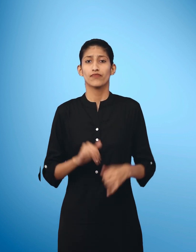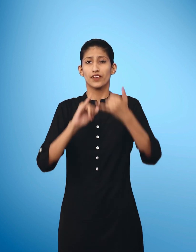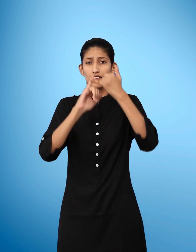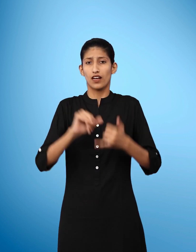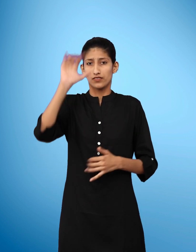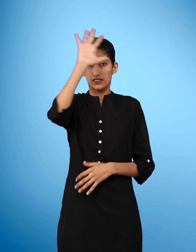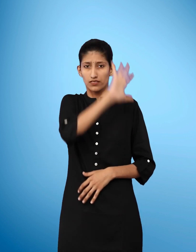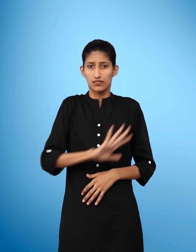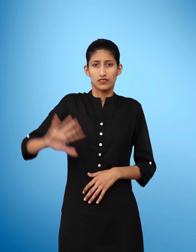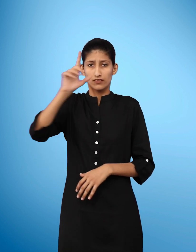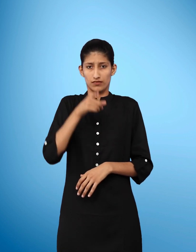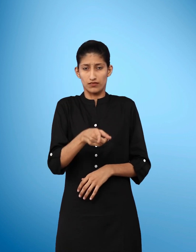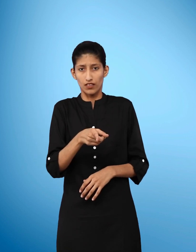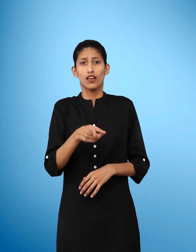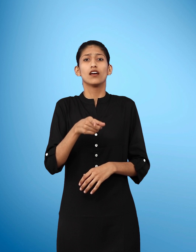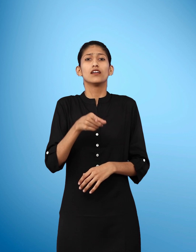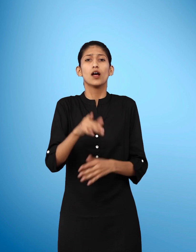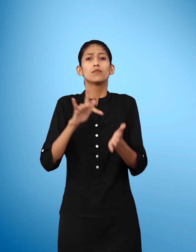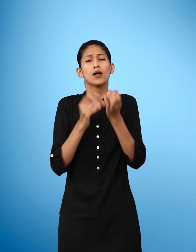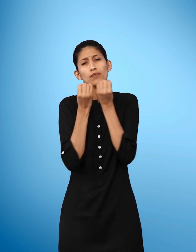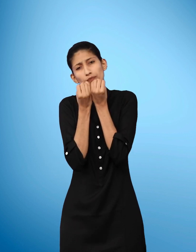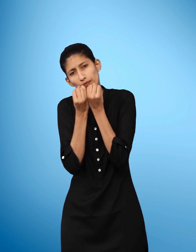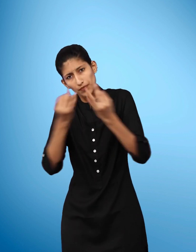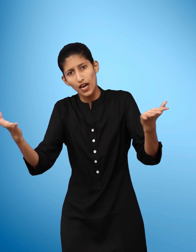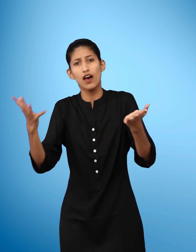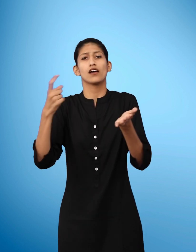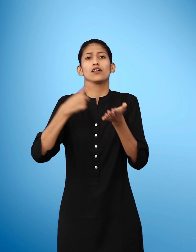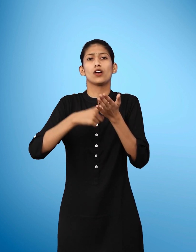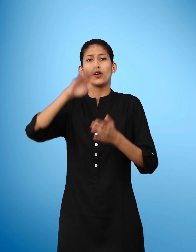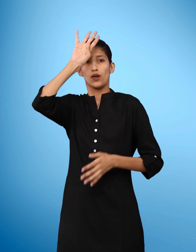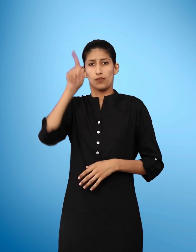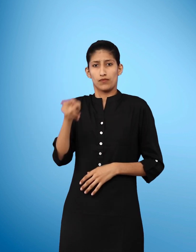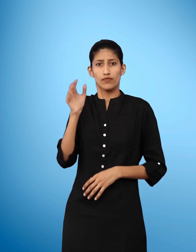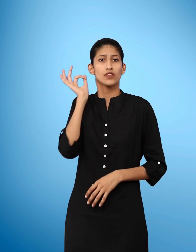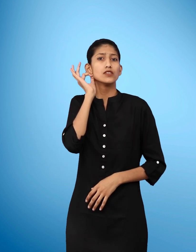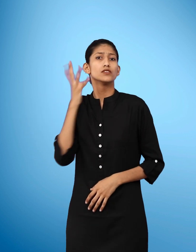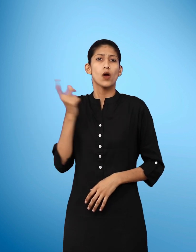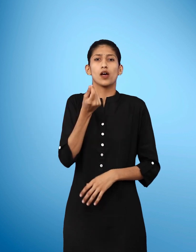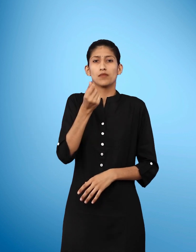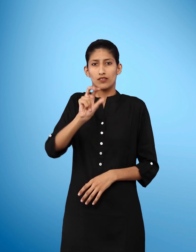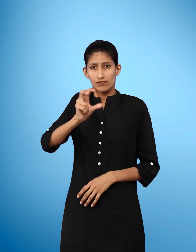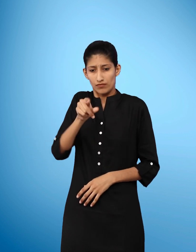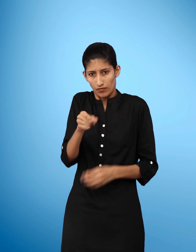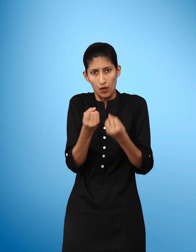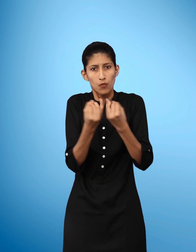There must have been quite a lot of trade, as many Roman gold coins have been found in South India.